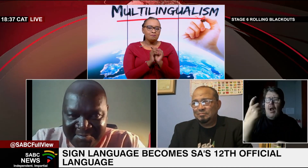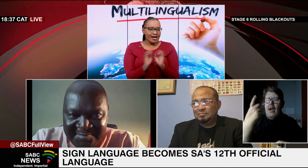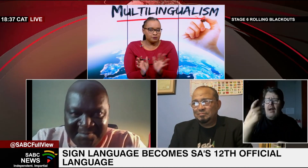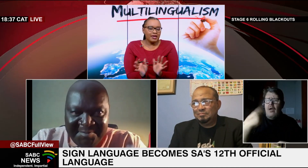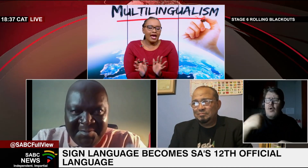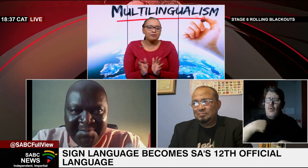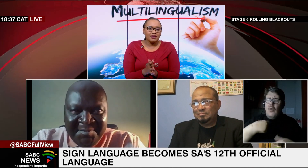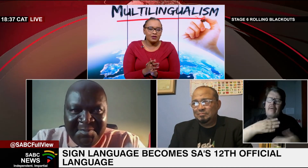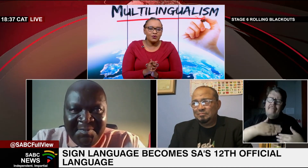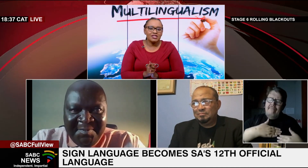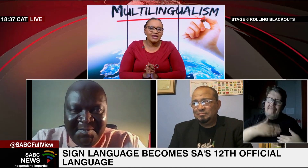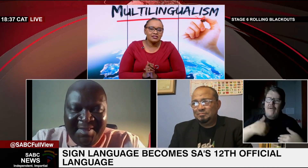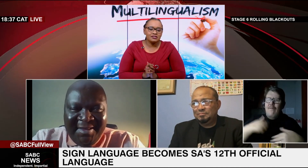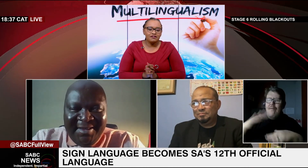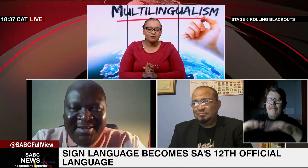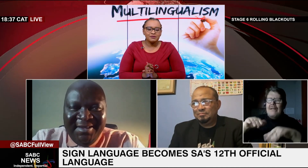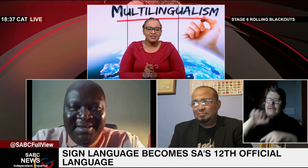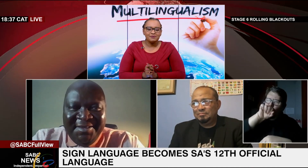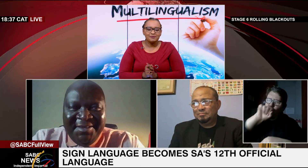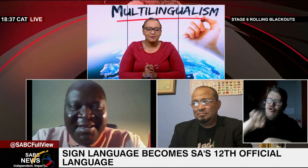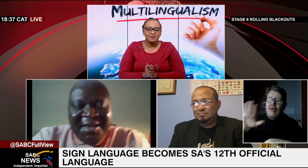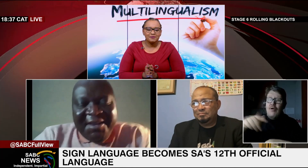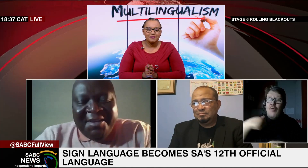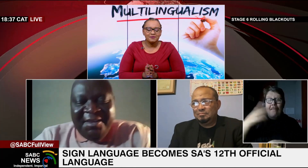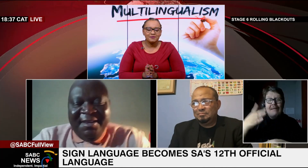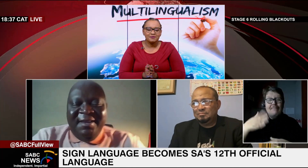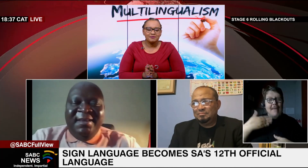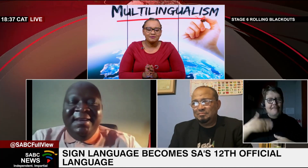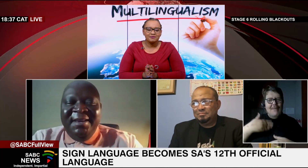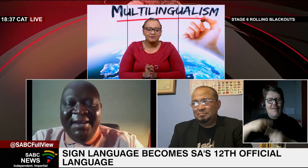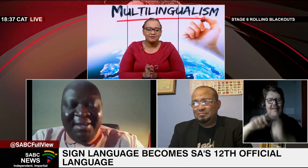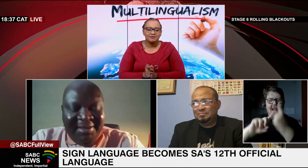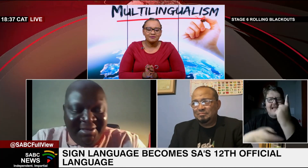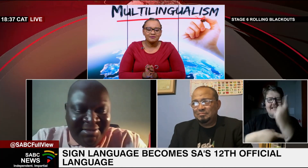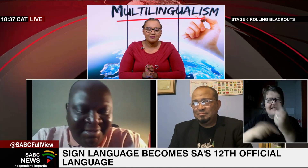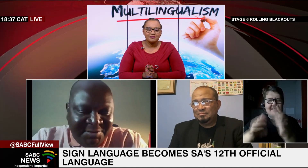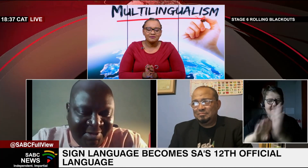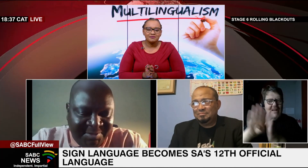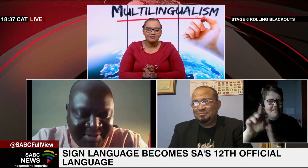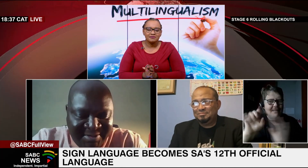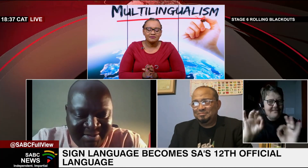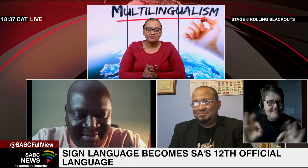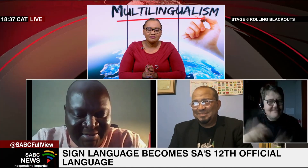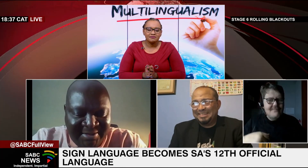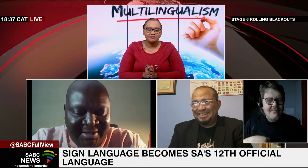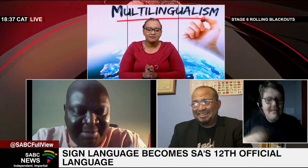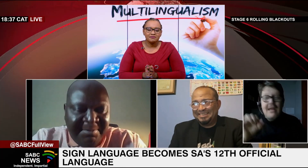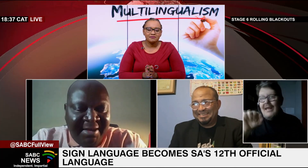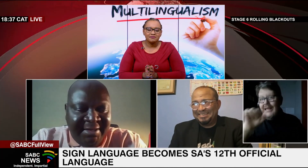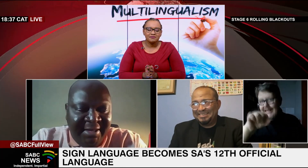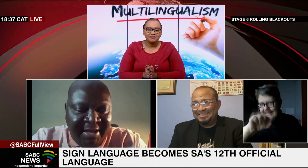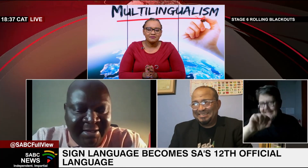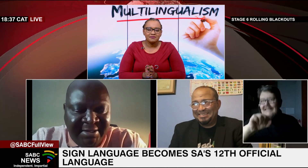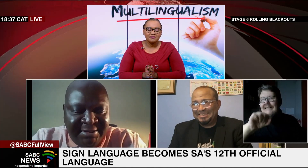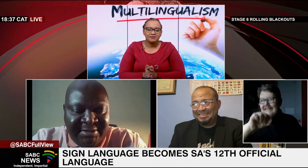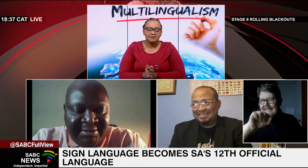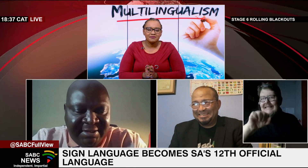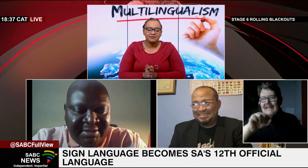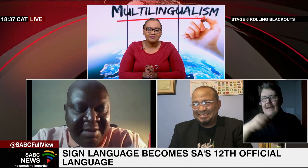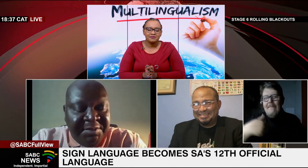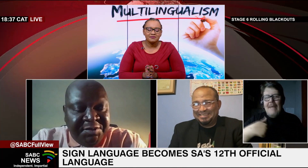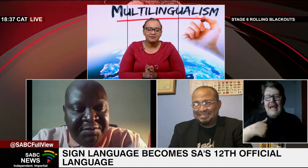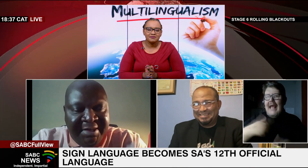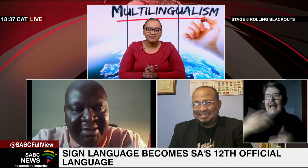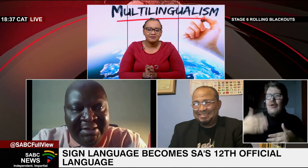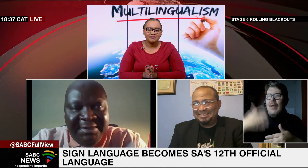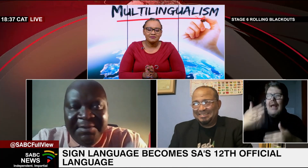You must be happy with the latest development. It is quite pleasing that at the end it's just coming